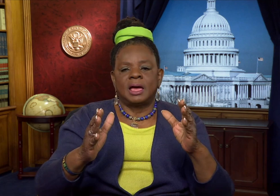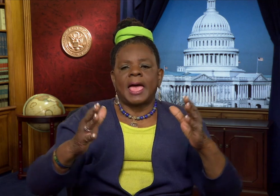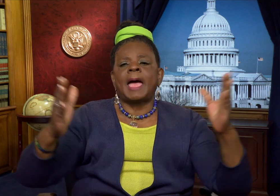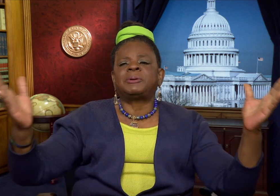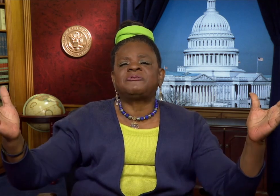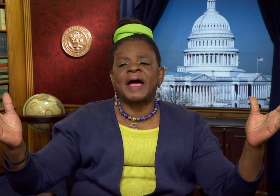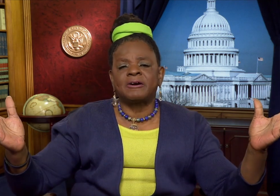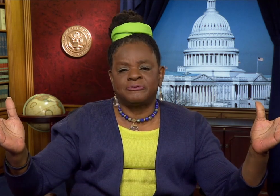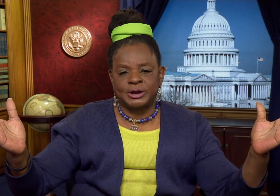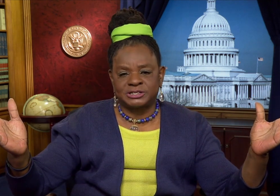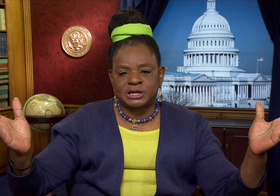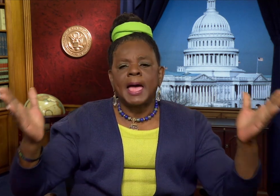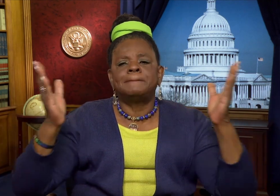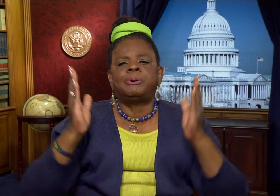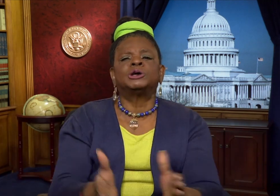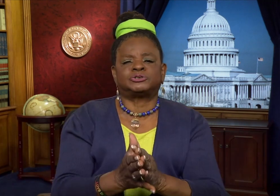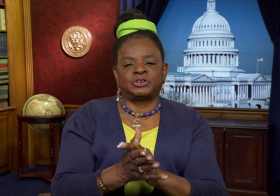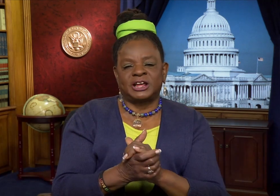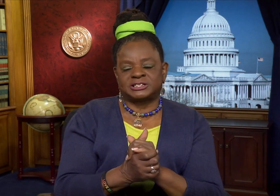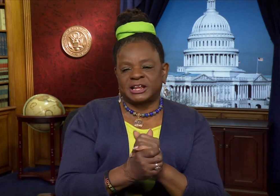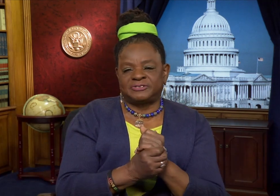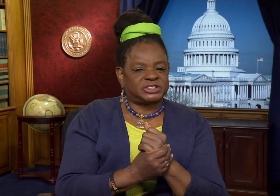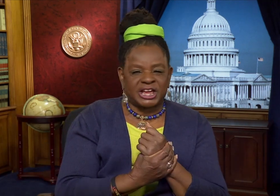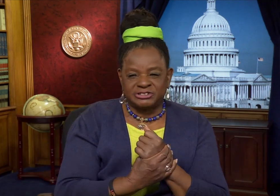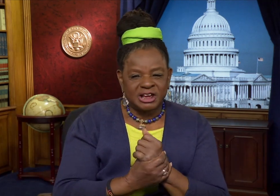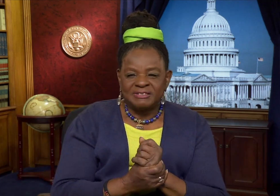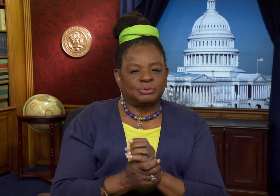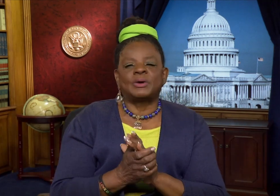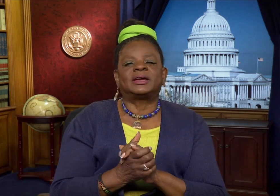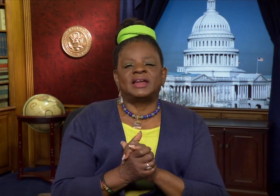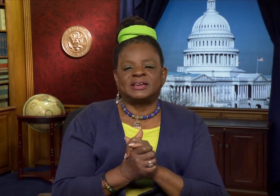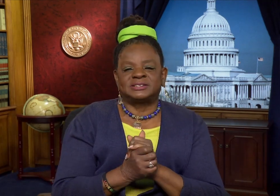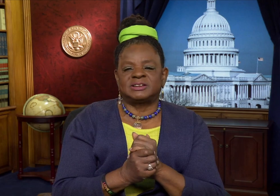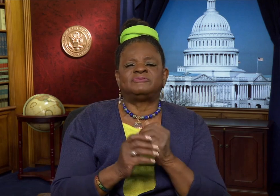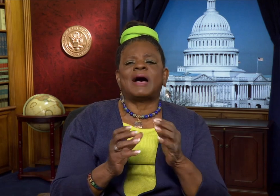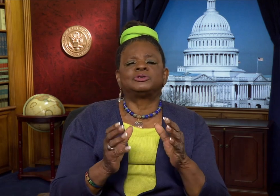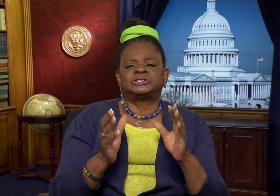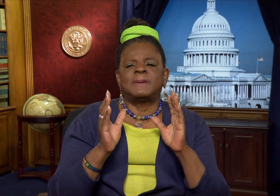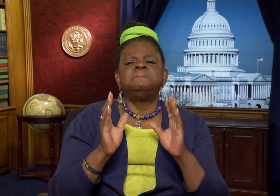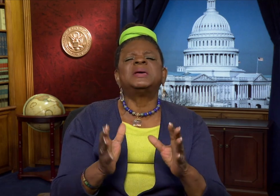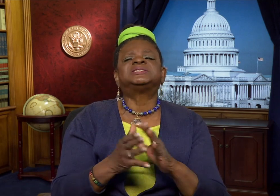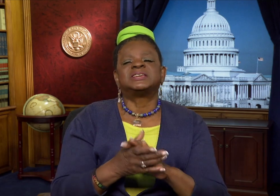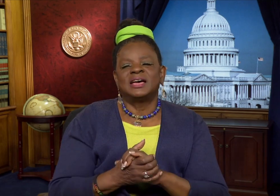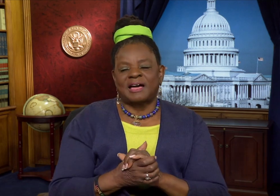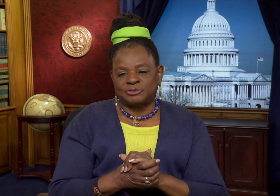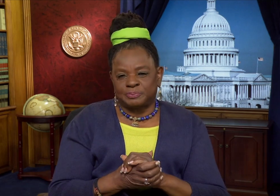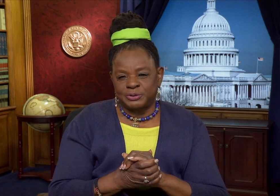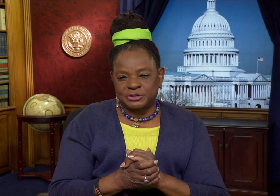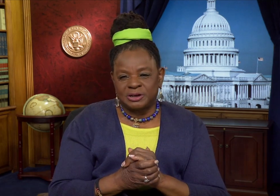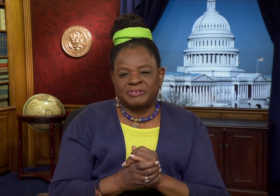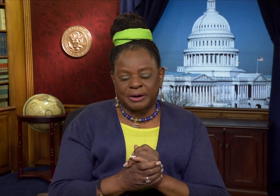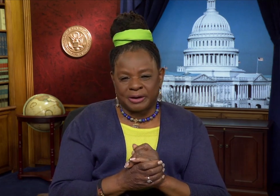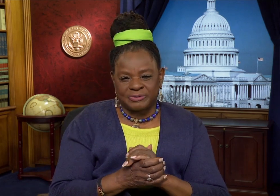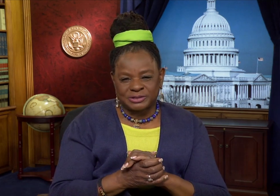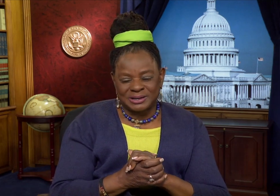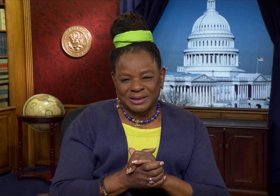unite, amplify our voices, and push for legislative change that recognizes and values the immense contribution